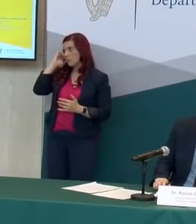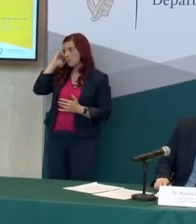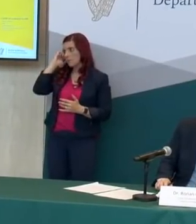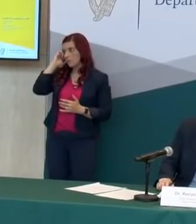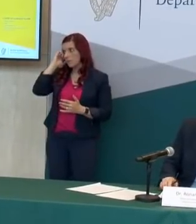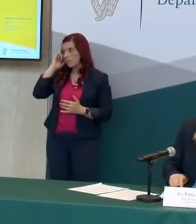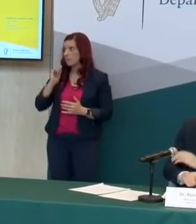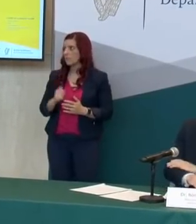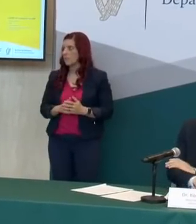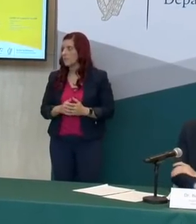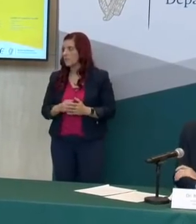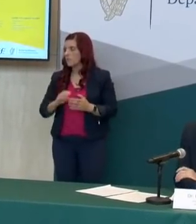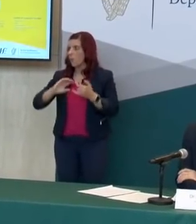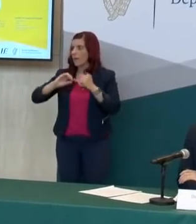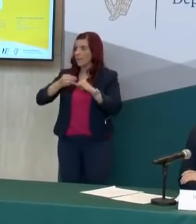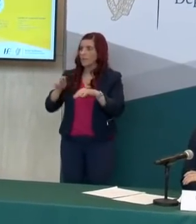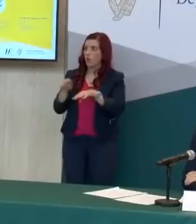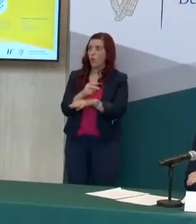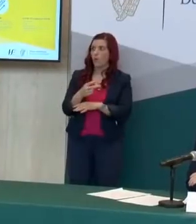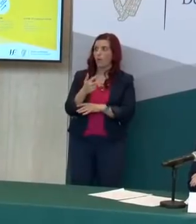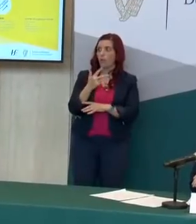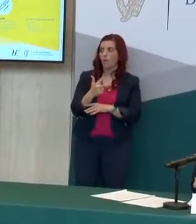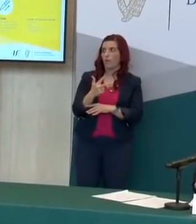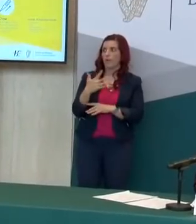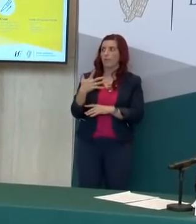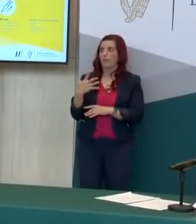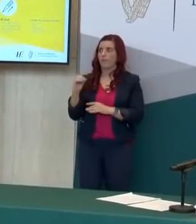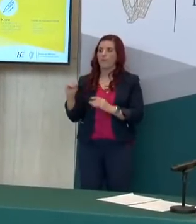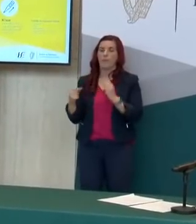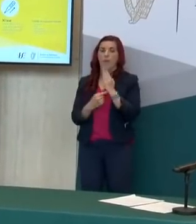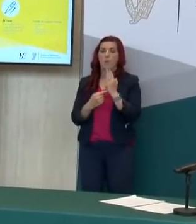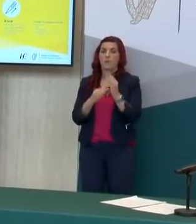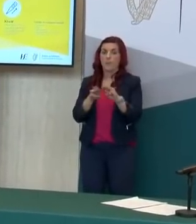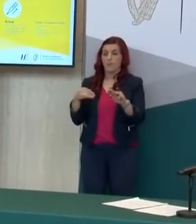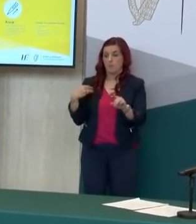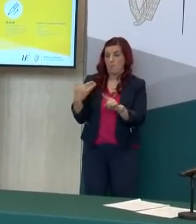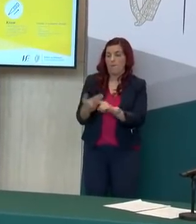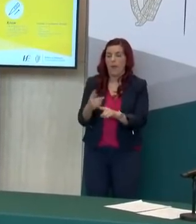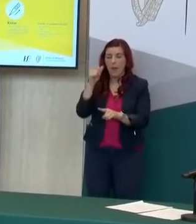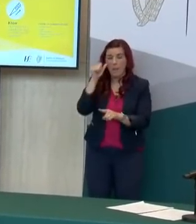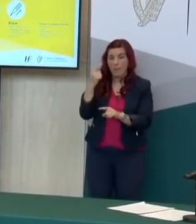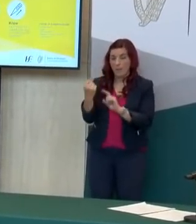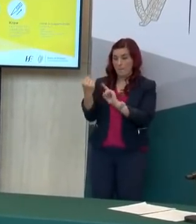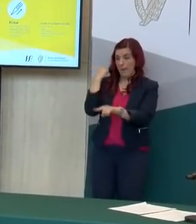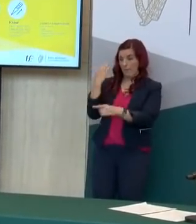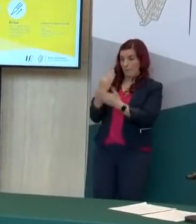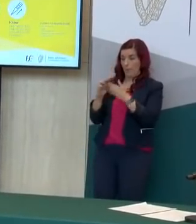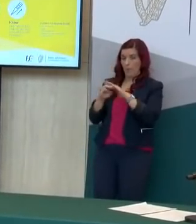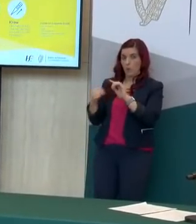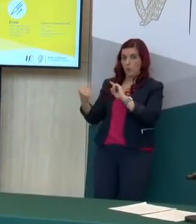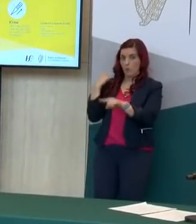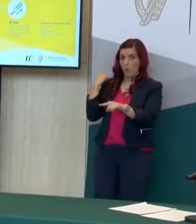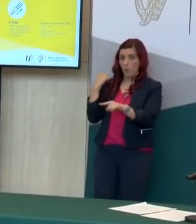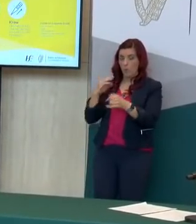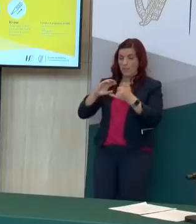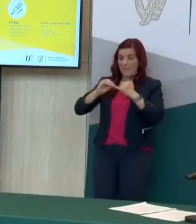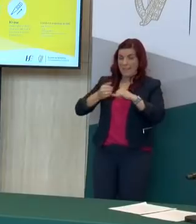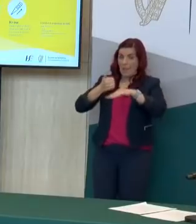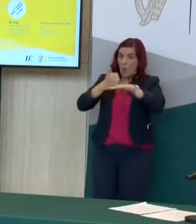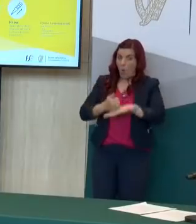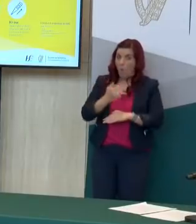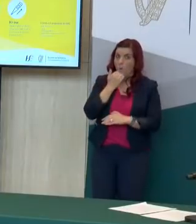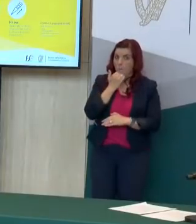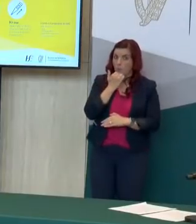tested over 350,000 people now, and if you think back to a couple of months ago, when we were testing very low numbers because of all